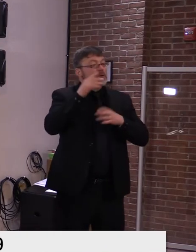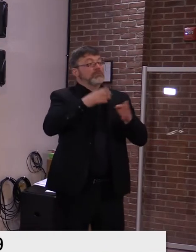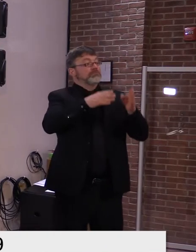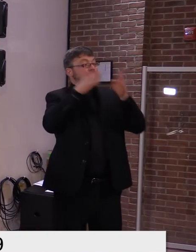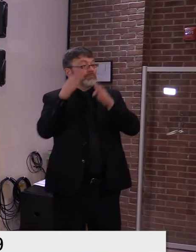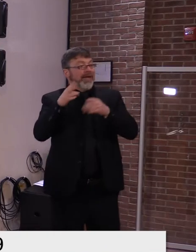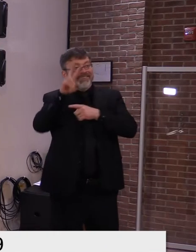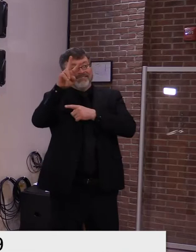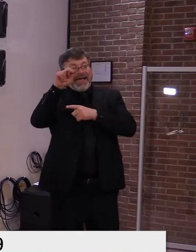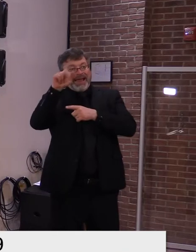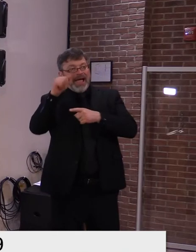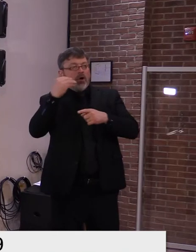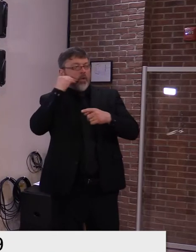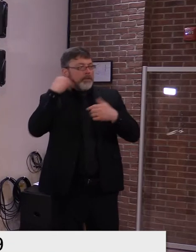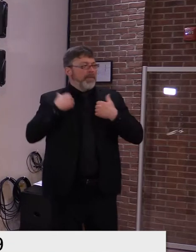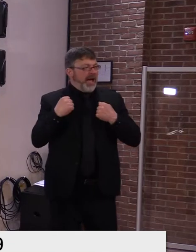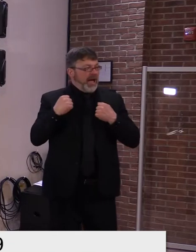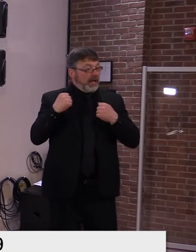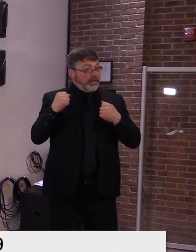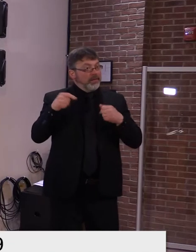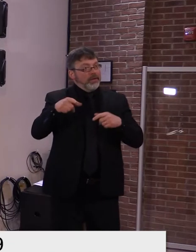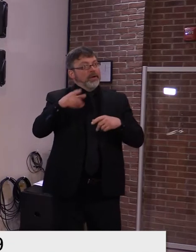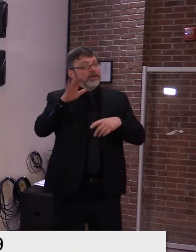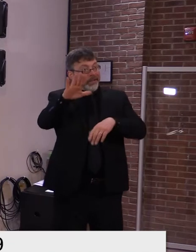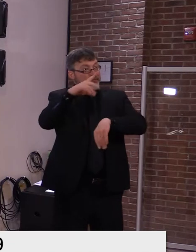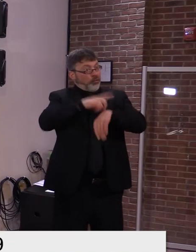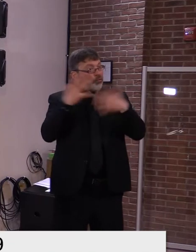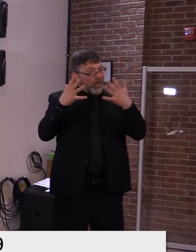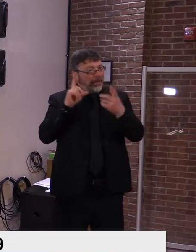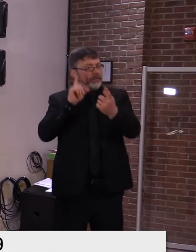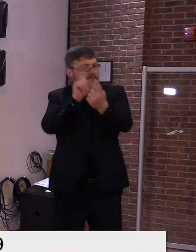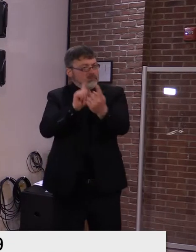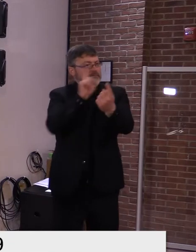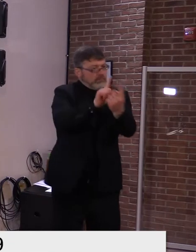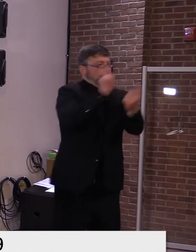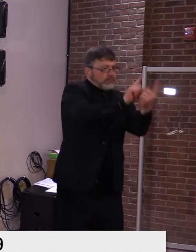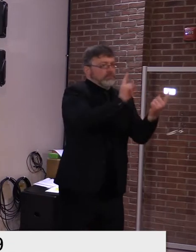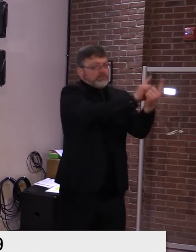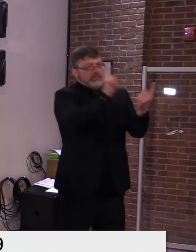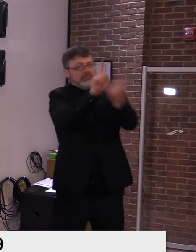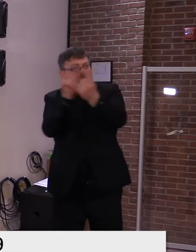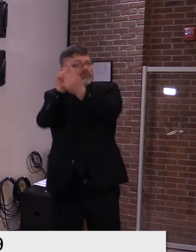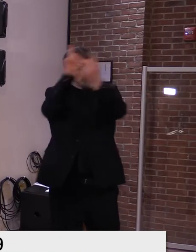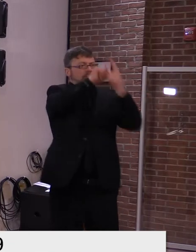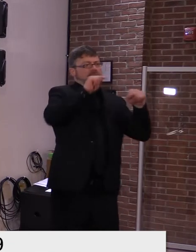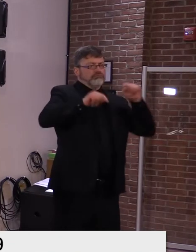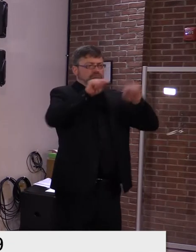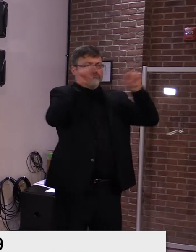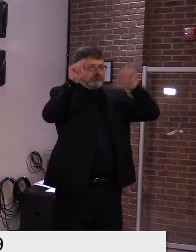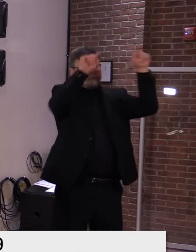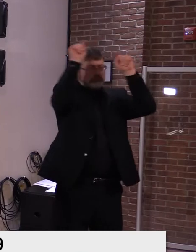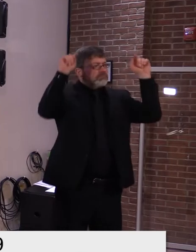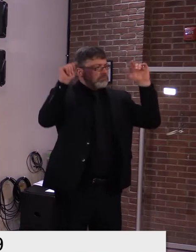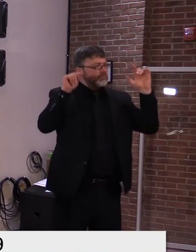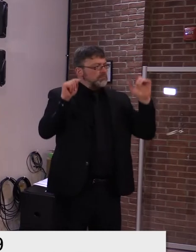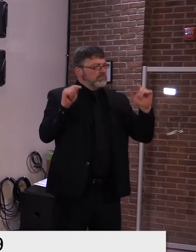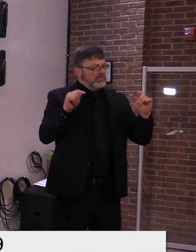there is something that is going on. I just haven't heard that there has been an issue. We've